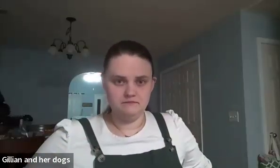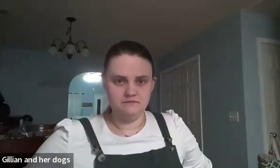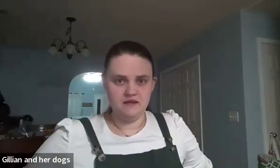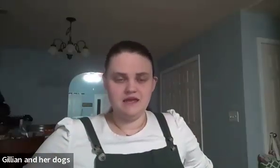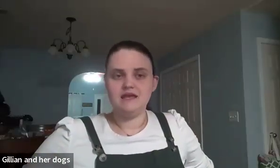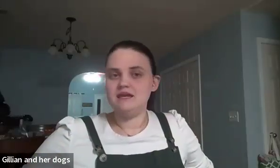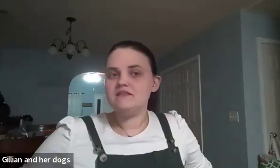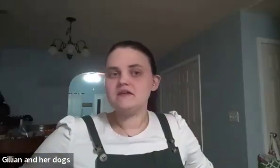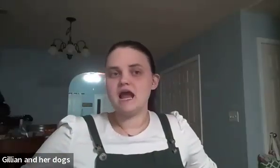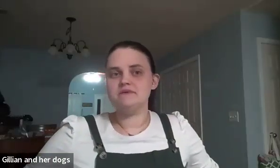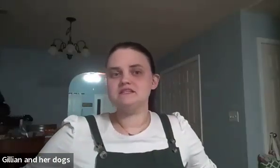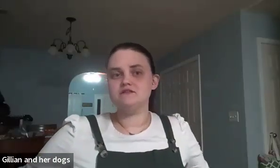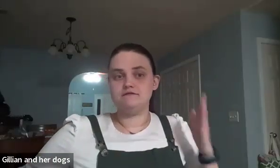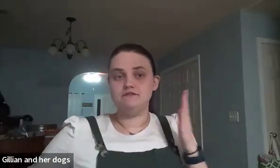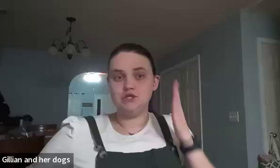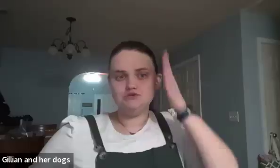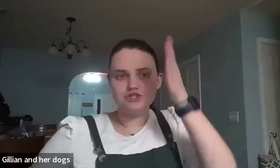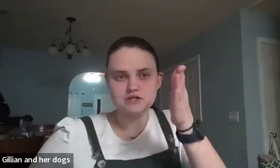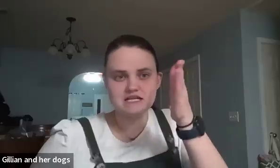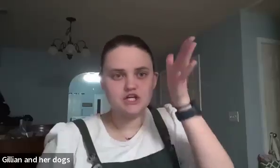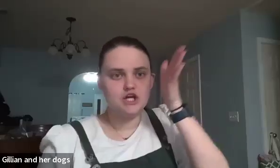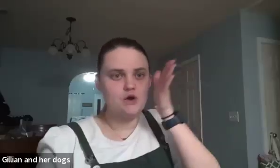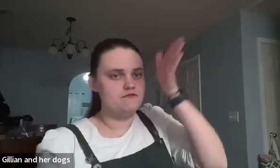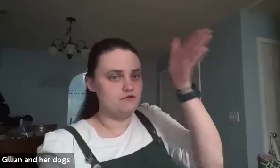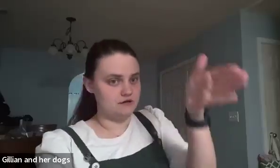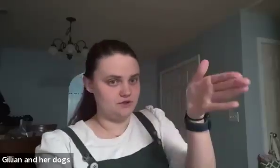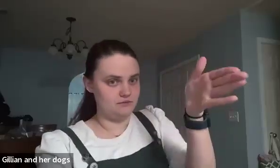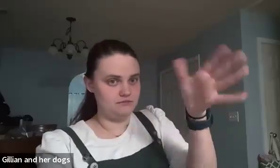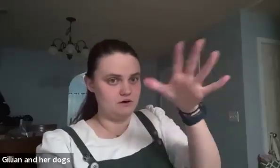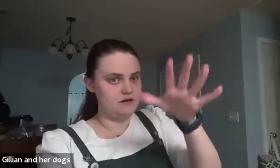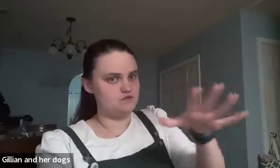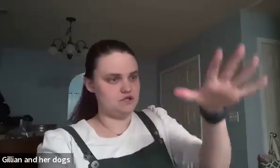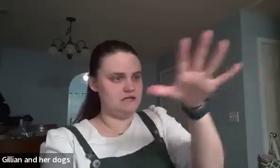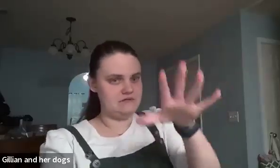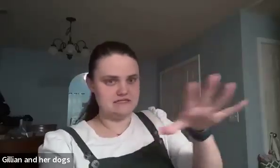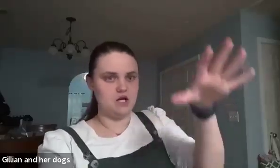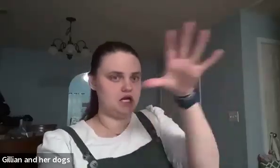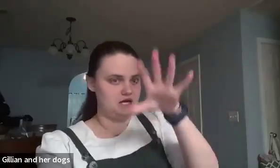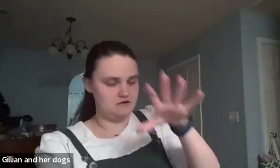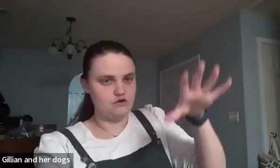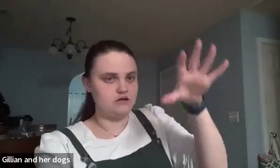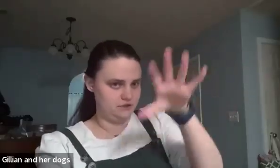right. Anything that happens in the future is going to go in front of you. All right. So it's going to be in this area in front of